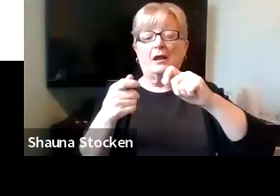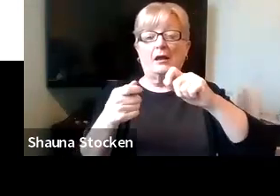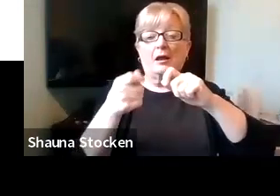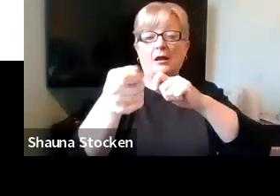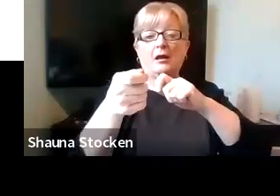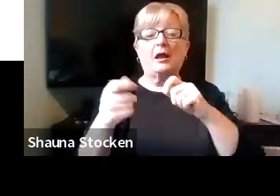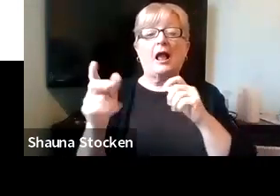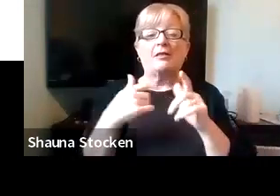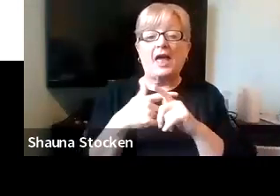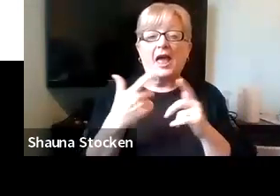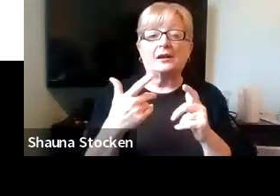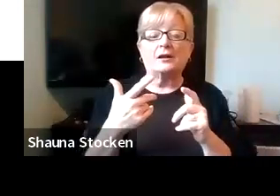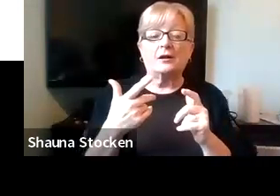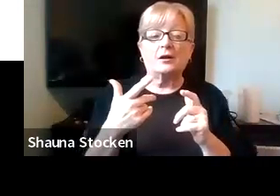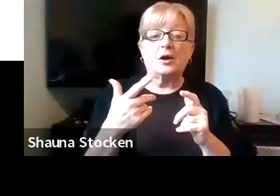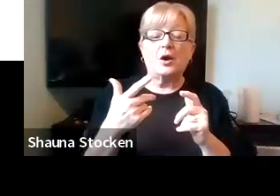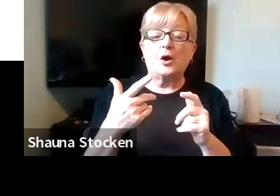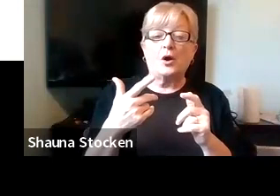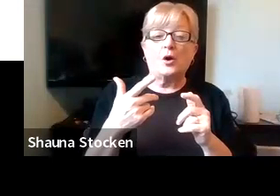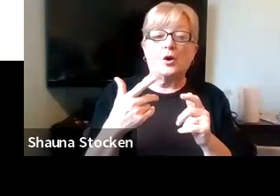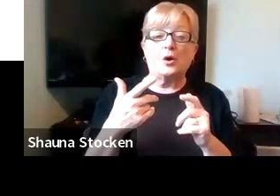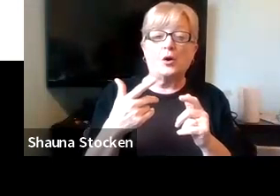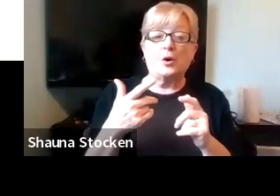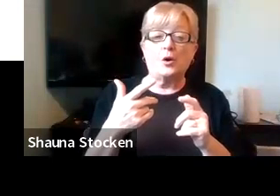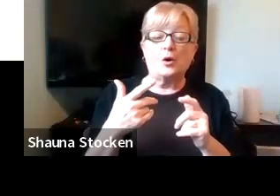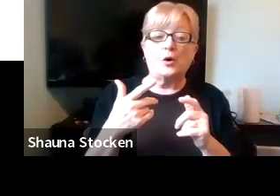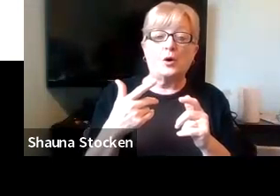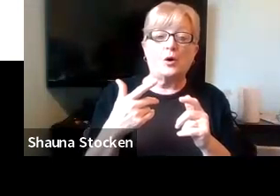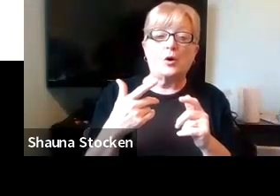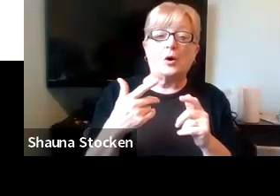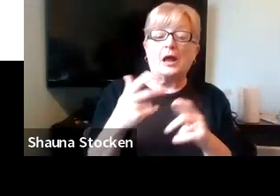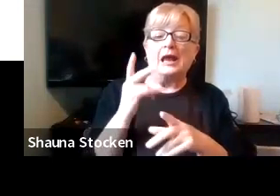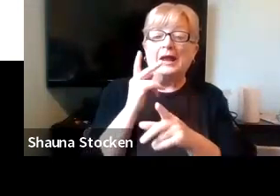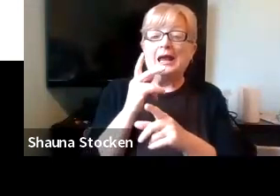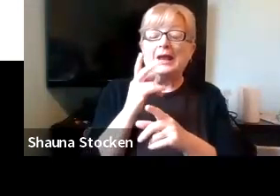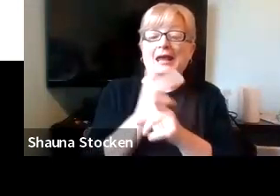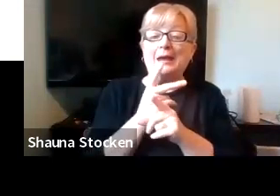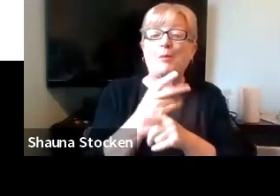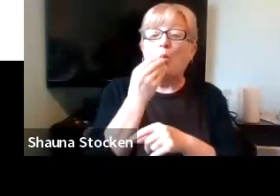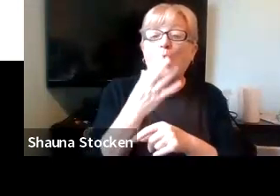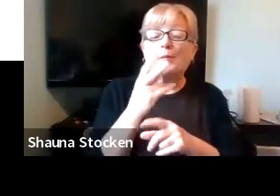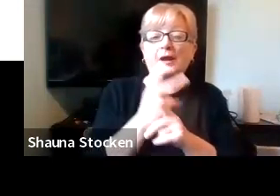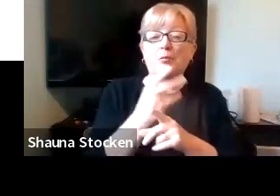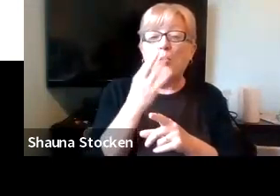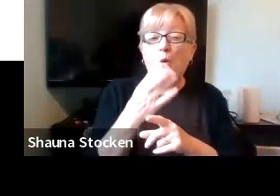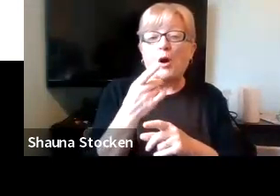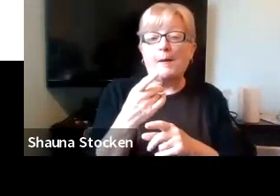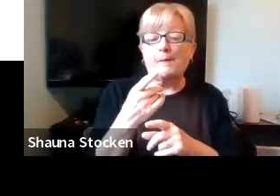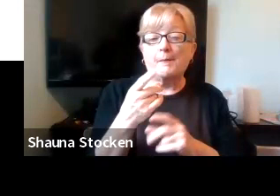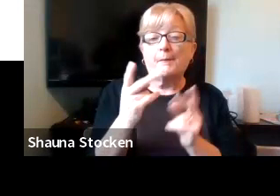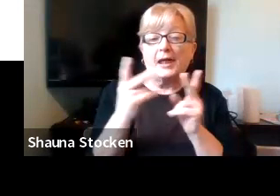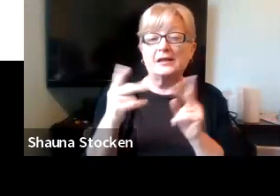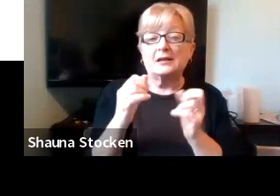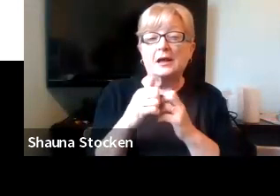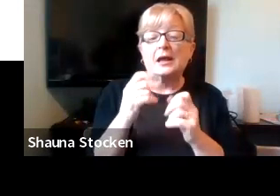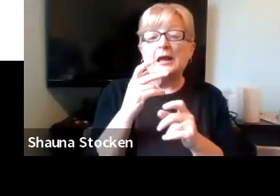And then, when the rice cooker is plugged in, it stays in a keep warm fashion. So you want to make sure that you're really safe